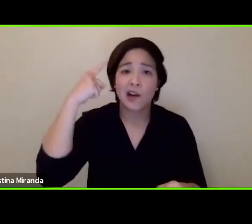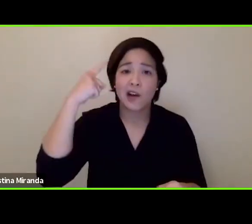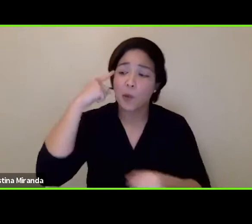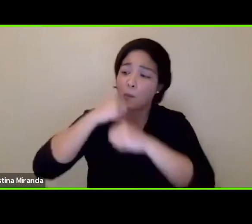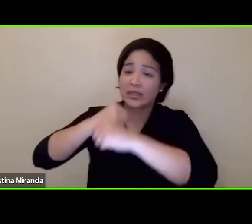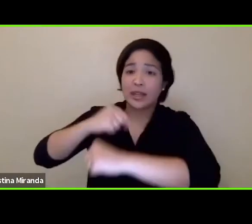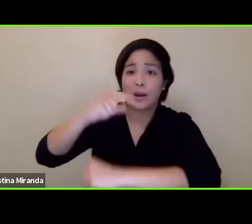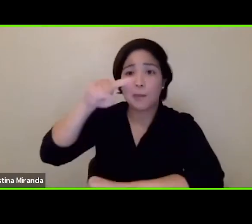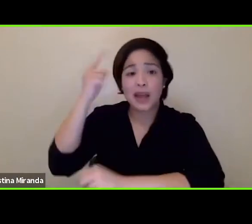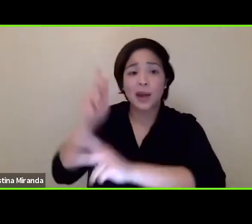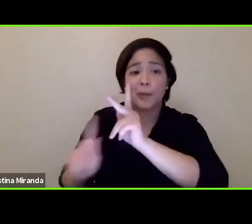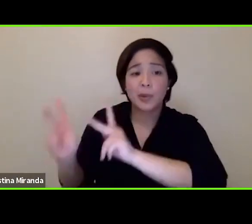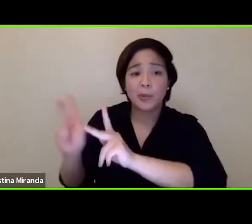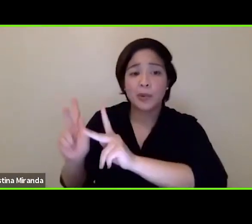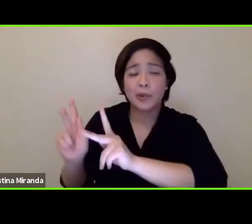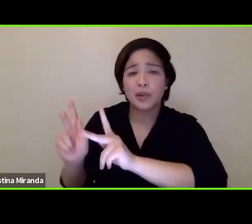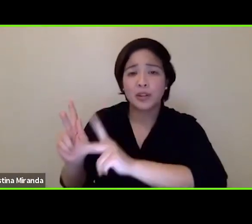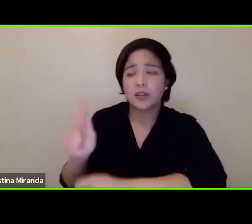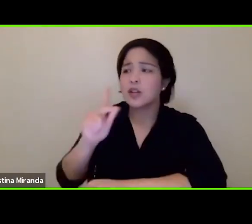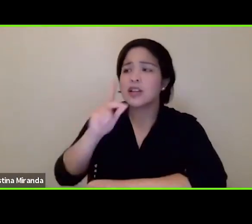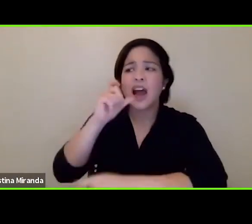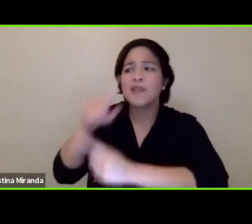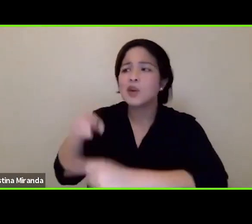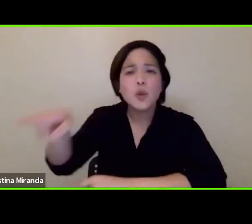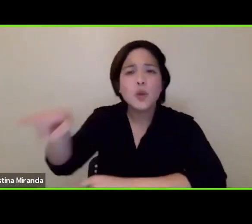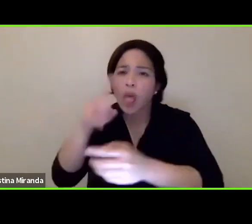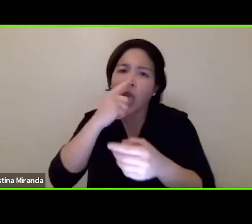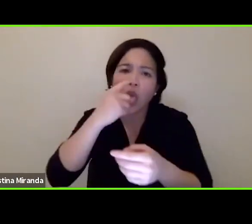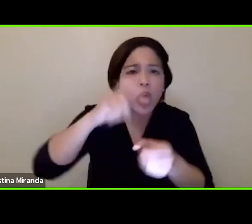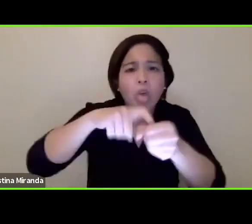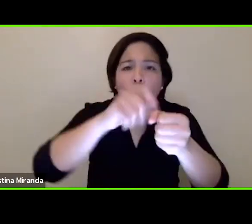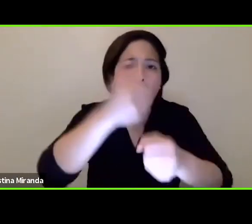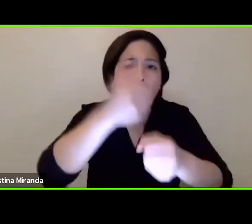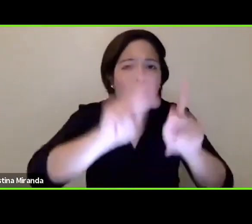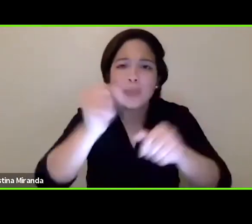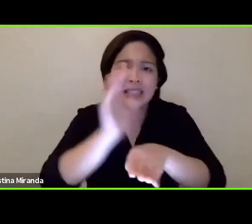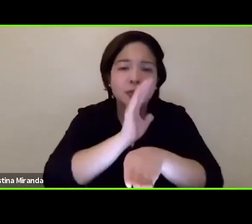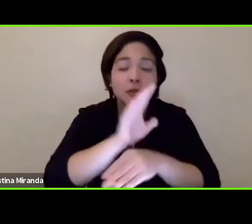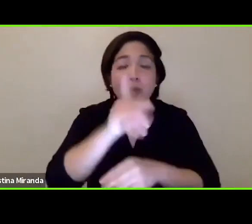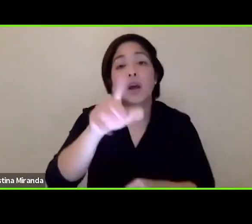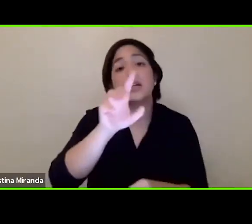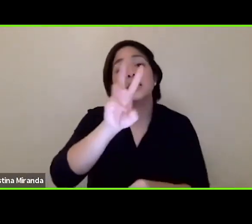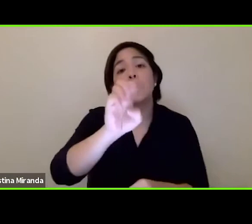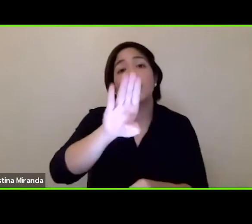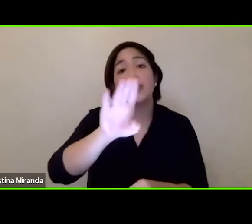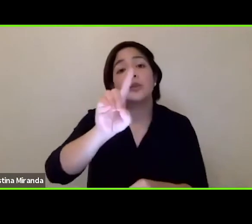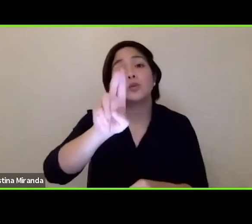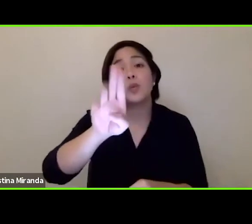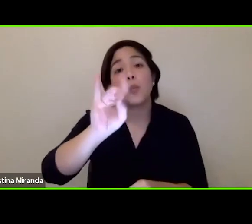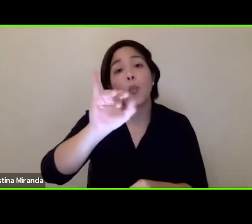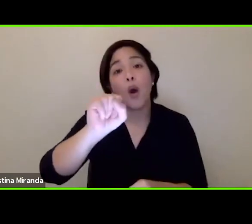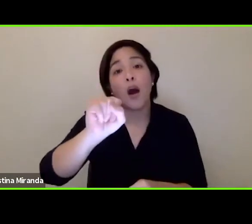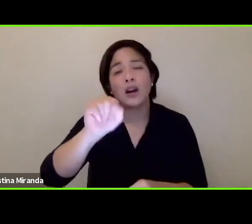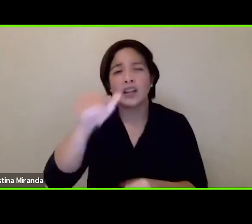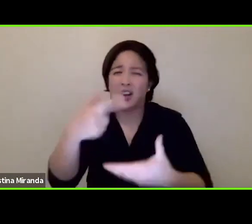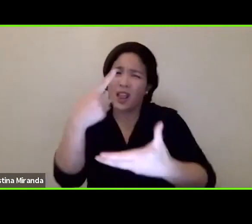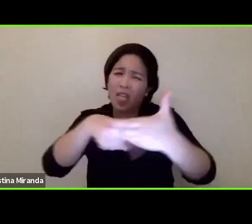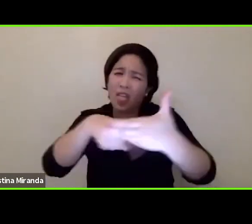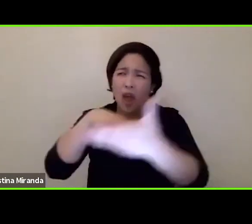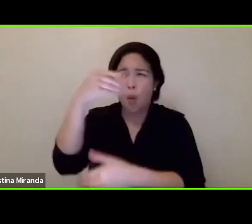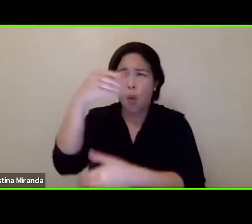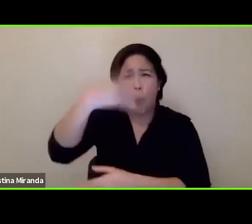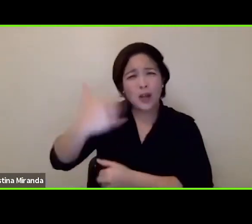no place else, getting in nobody else's business, right? You hear W.E.B. Du Bois criticizing white